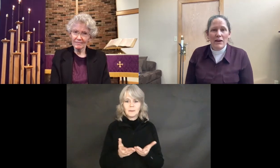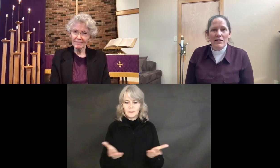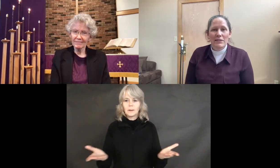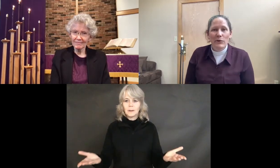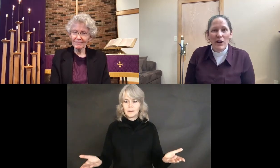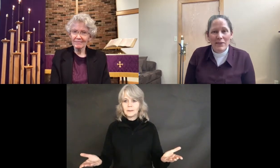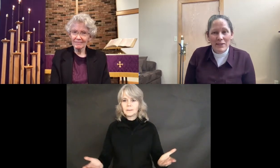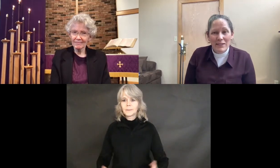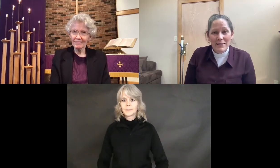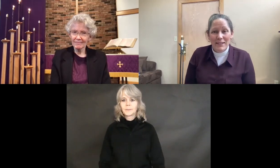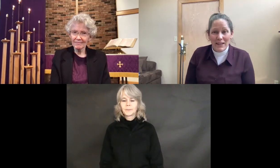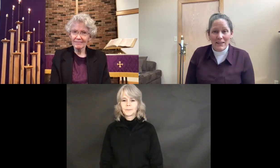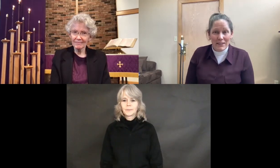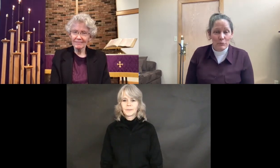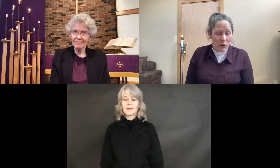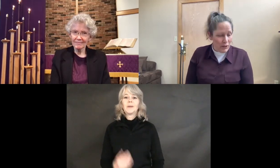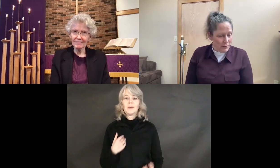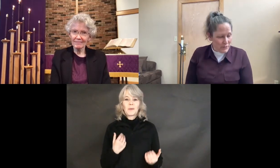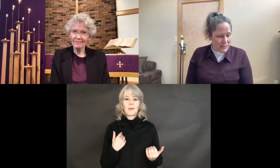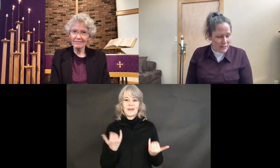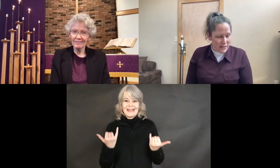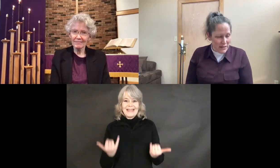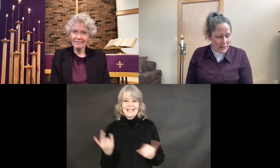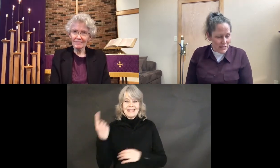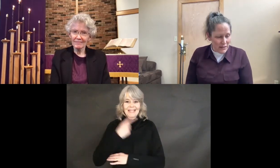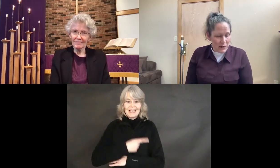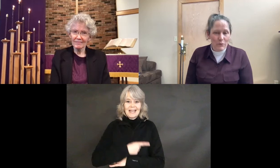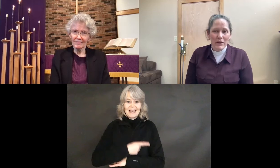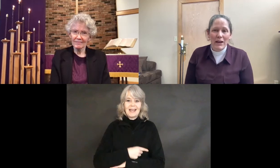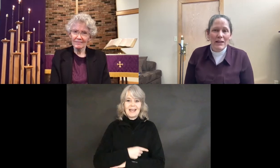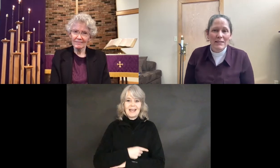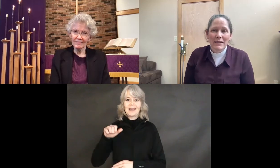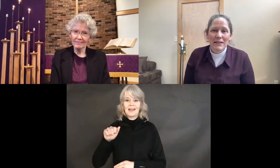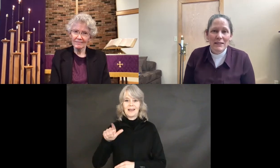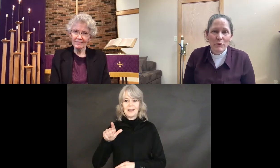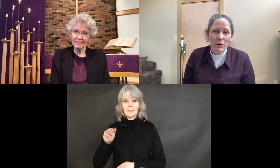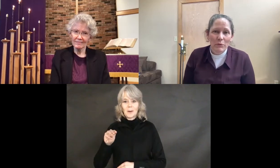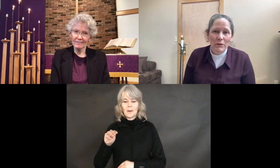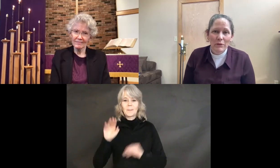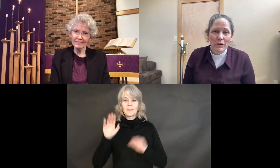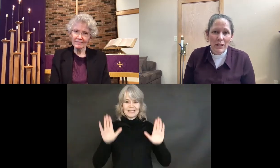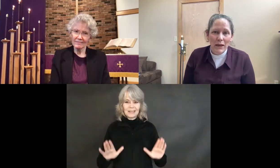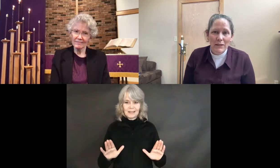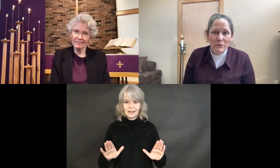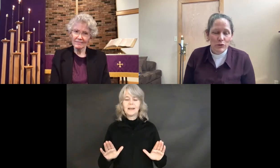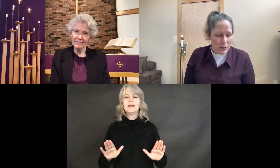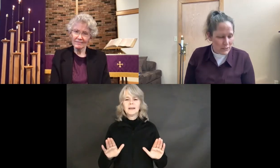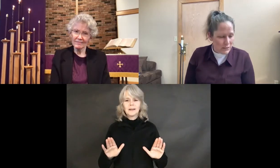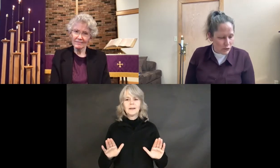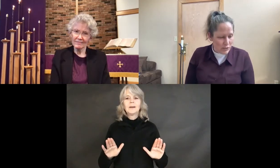And so on this day, this Palm Sunday, we ask that we would learn again to trust